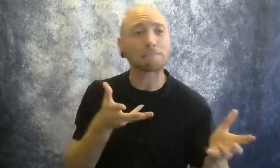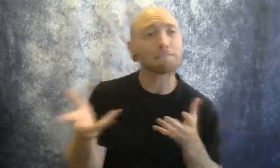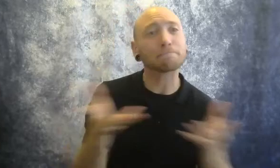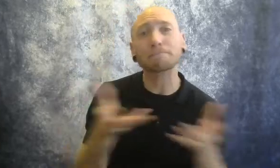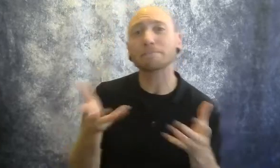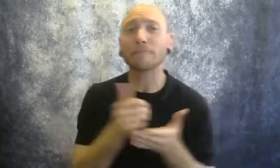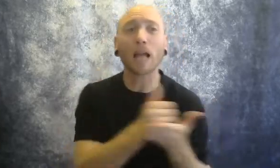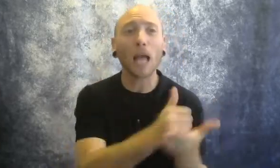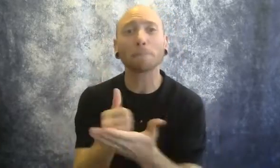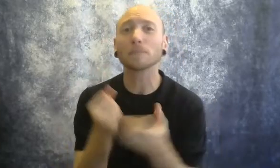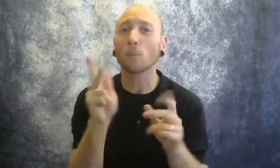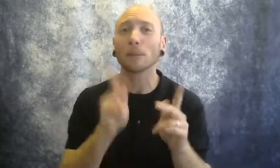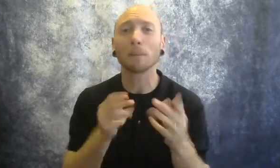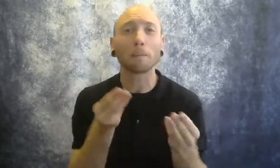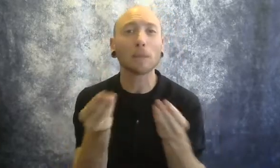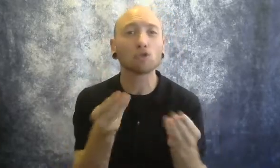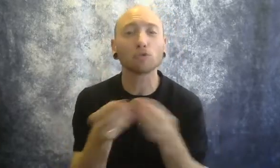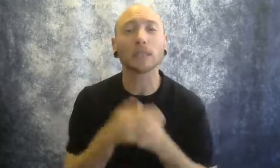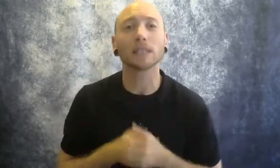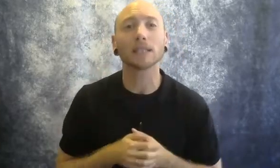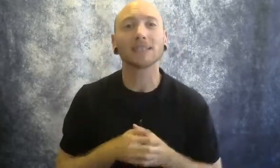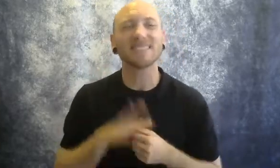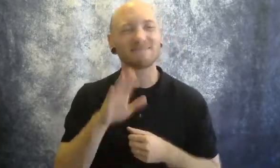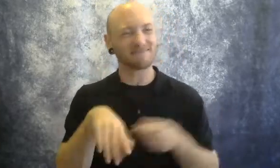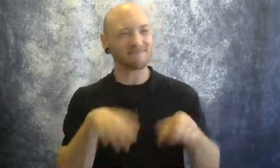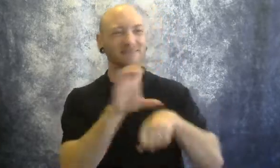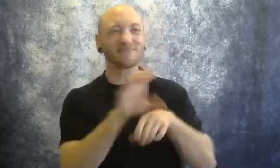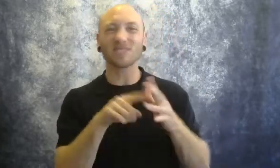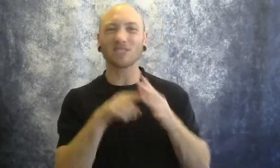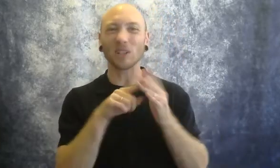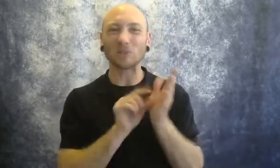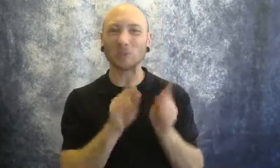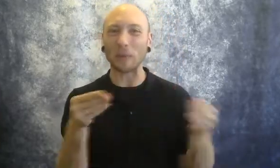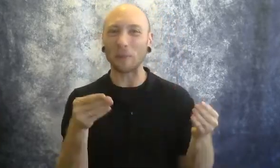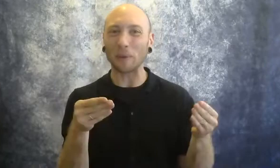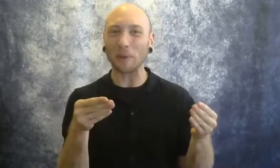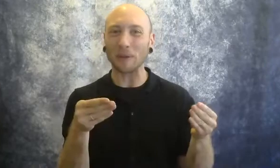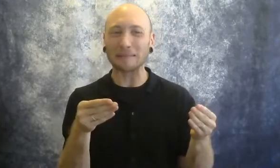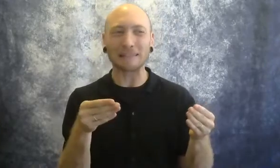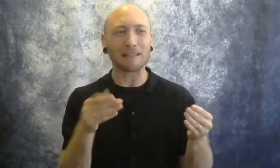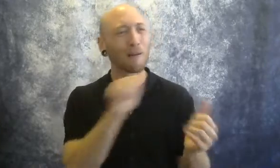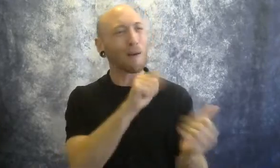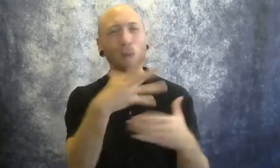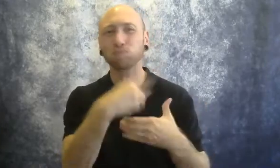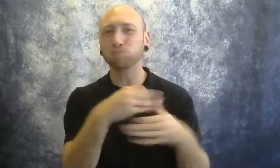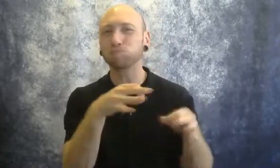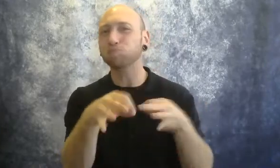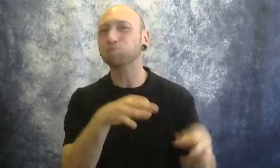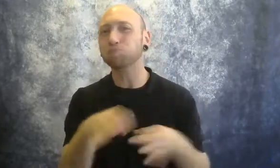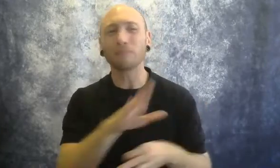productive ministry in the Clinton area as well. See enclosed article. By the way, they started a little newspaper.